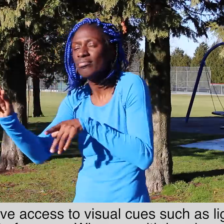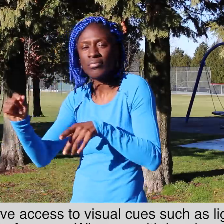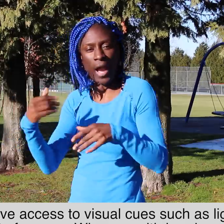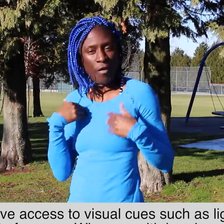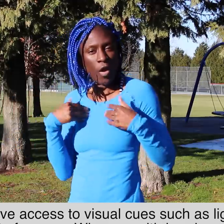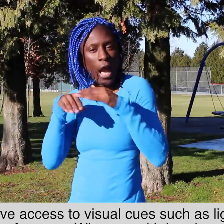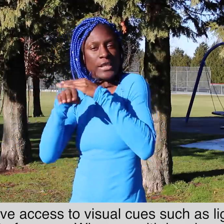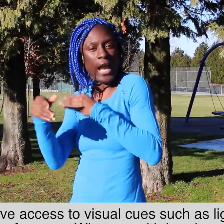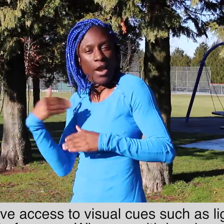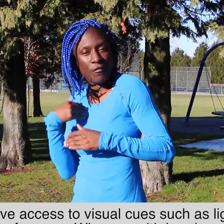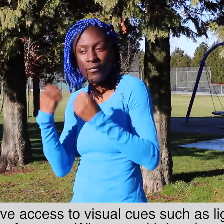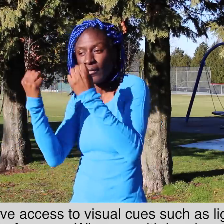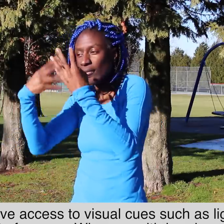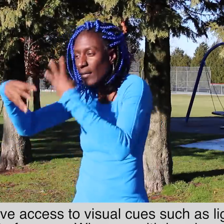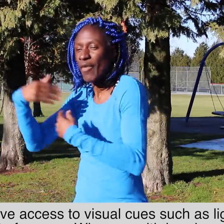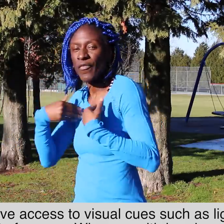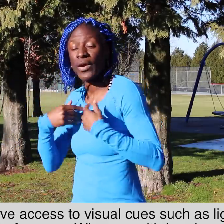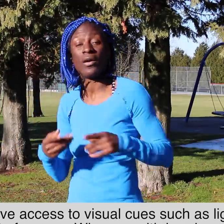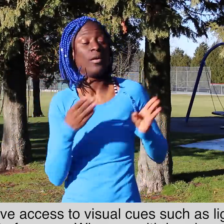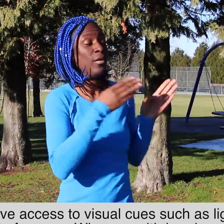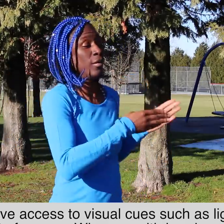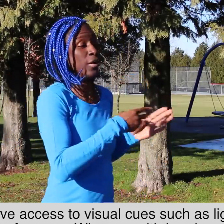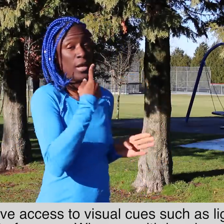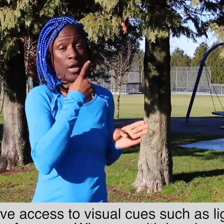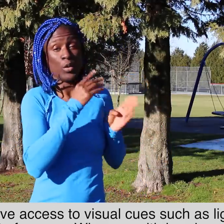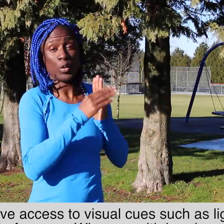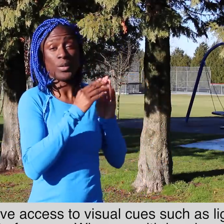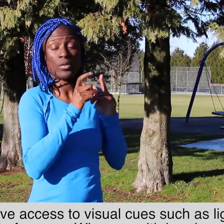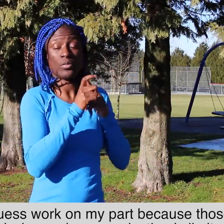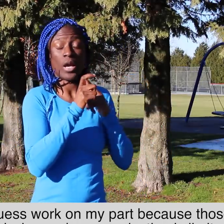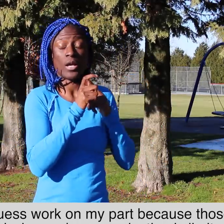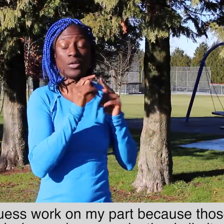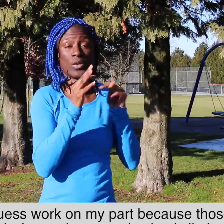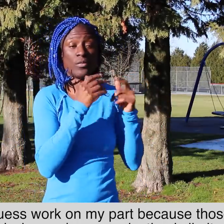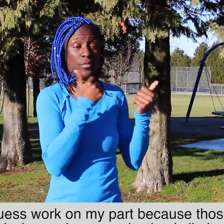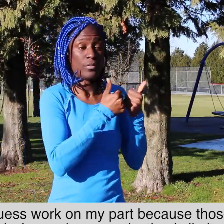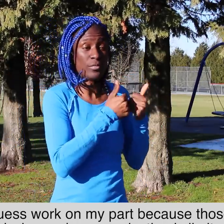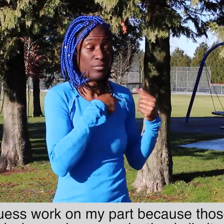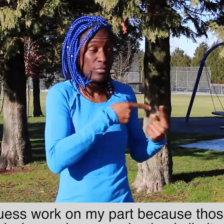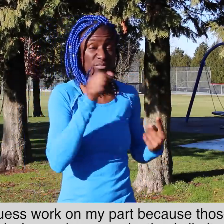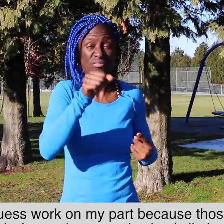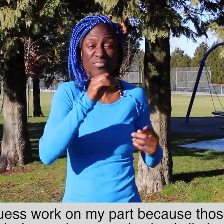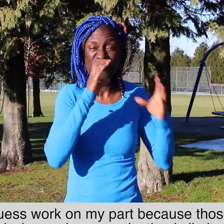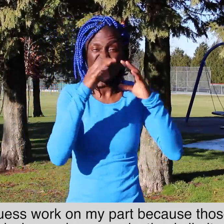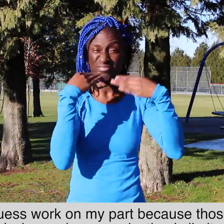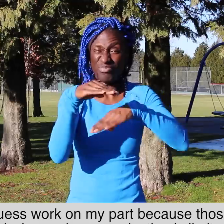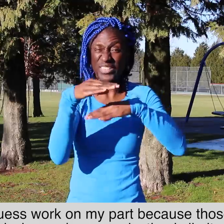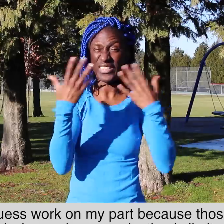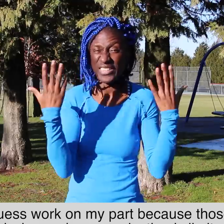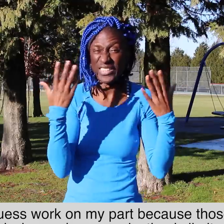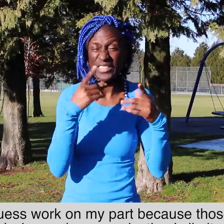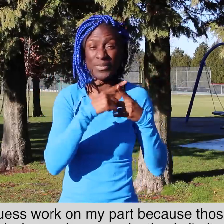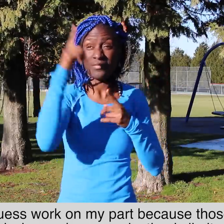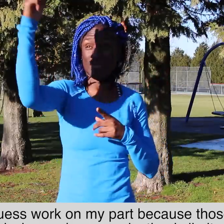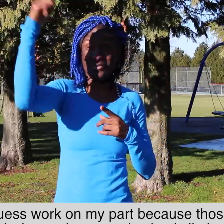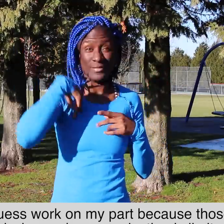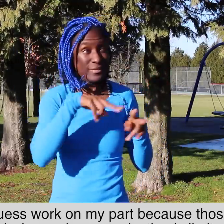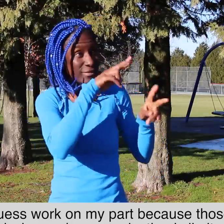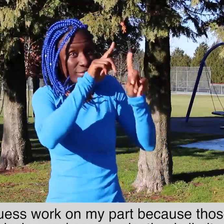at a deaf event, I have access to visual cues, such as lights that indicate the start of a race. Whereas with hearing races, there's a lot